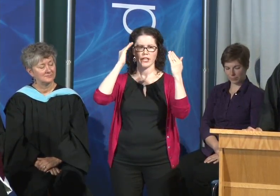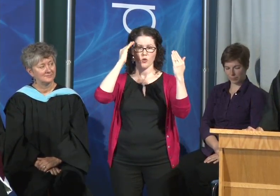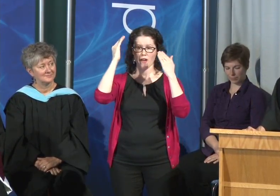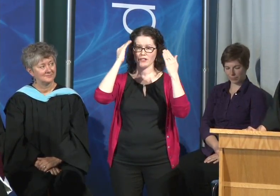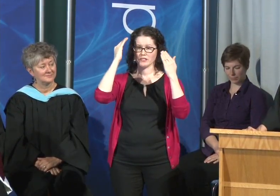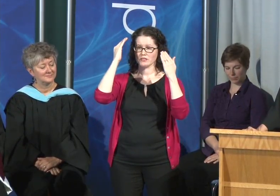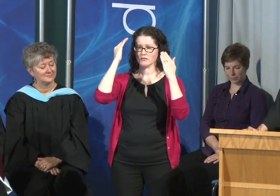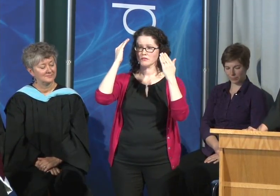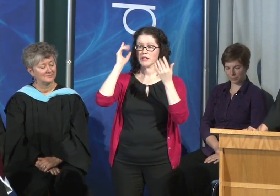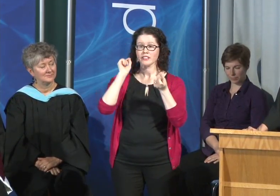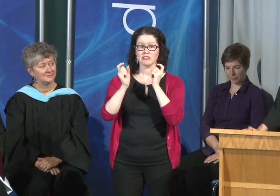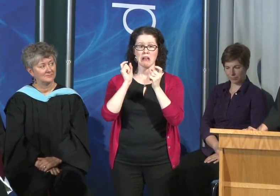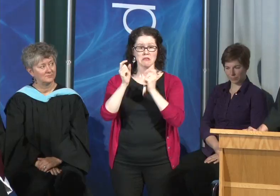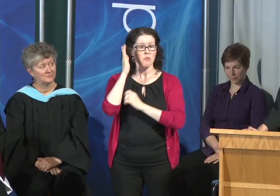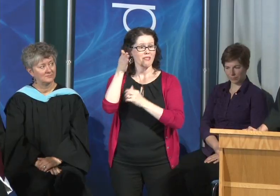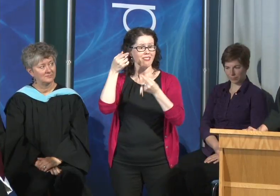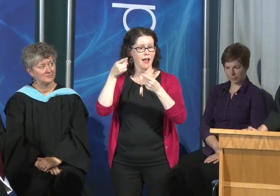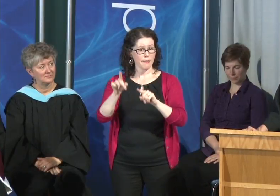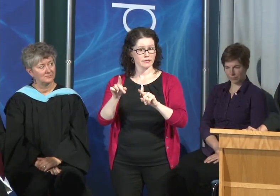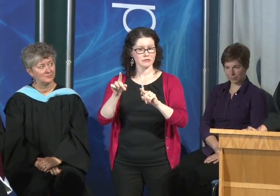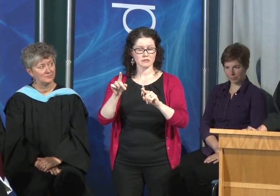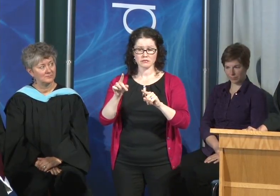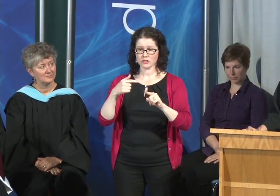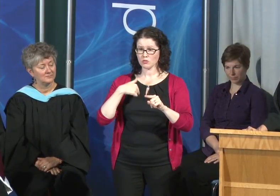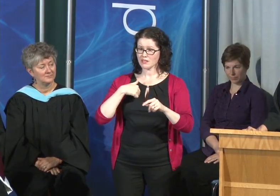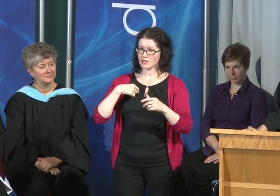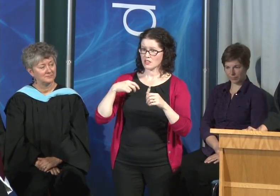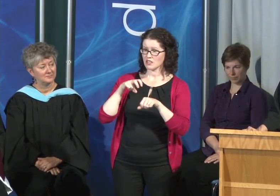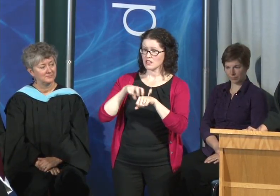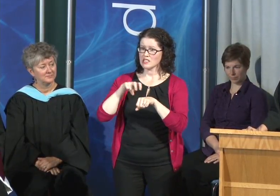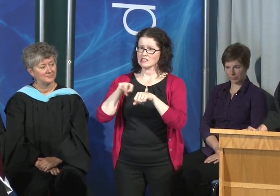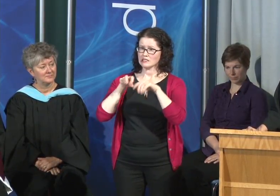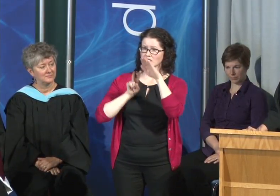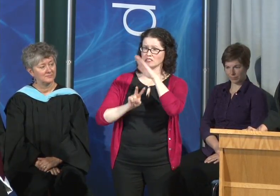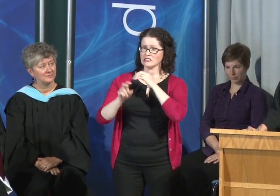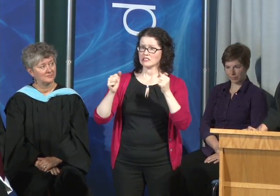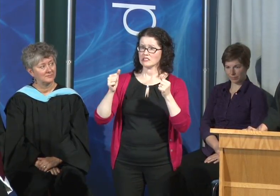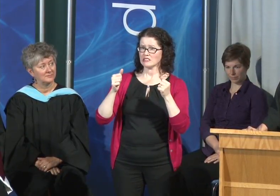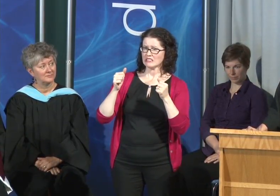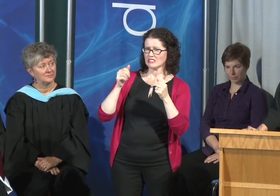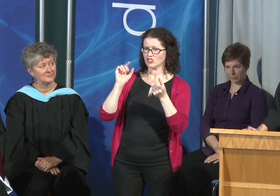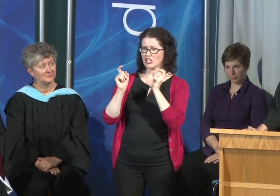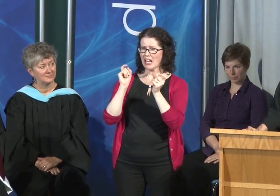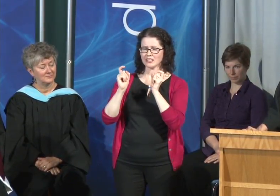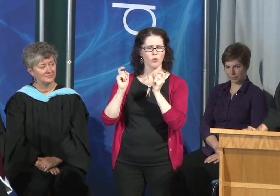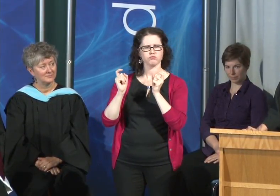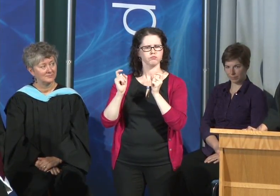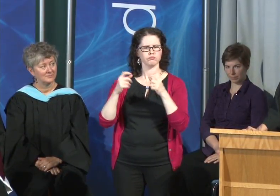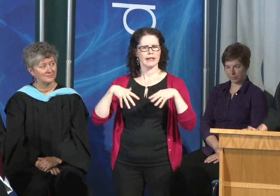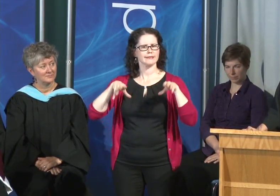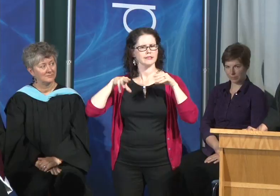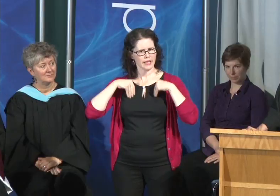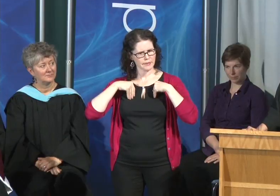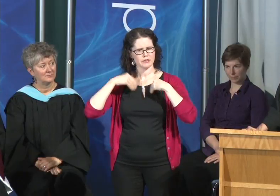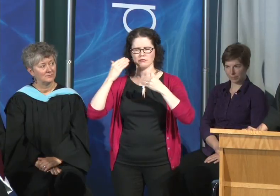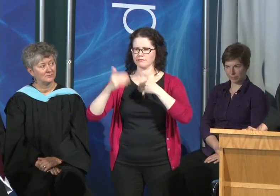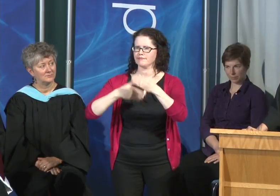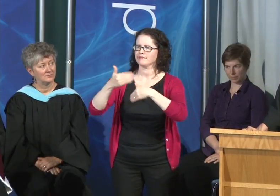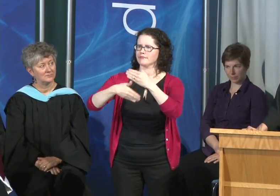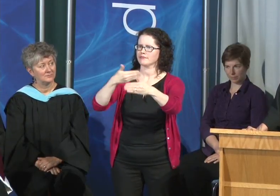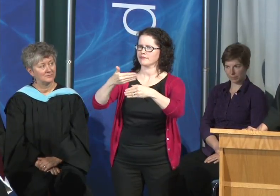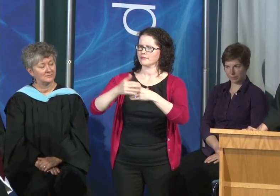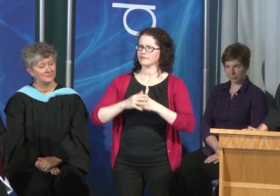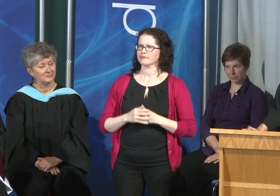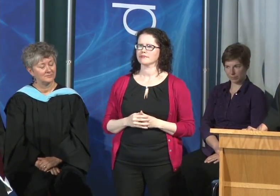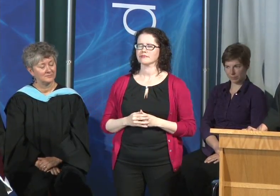inevitable and is not to be feared but to be embraced. A healthy community strives to always